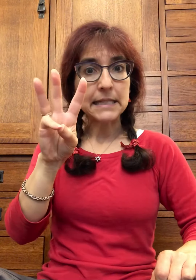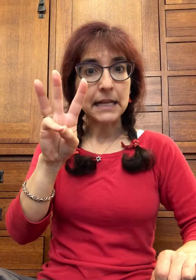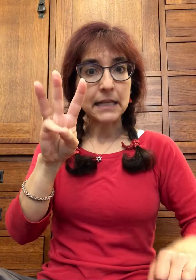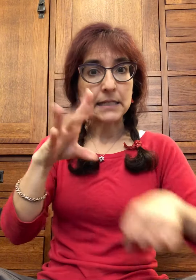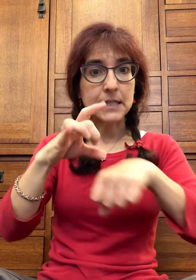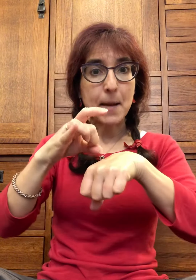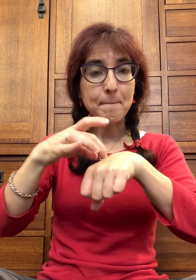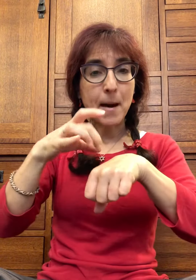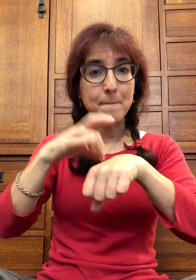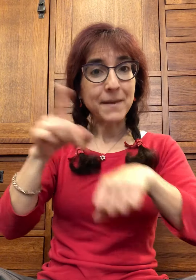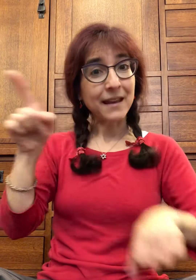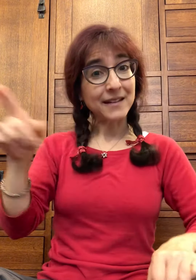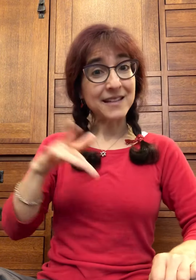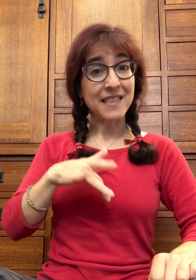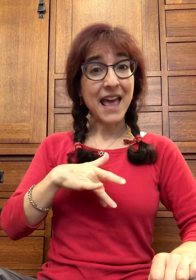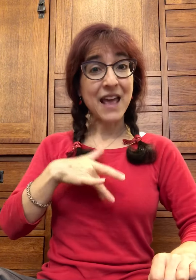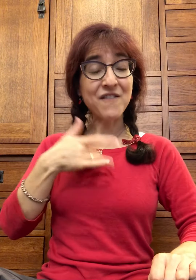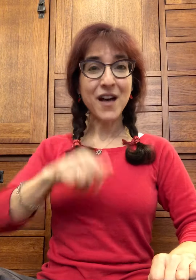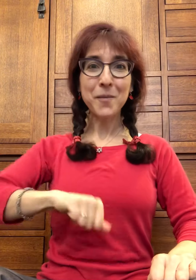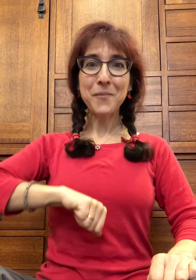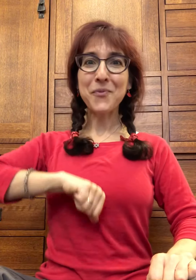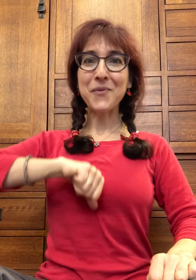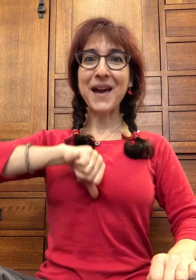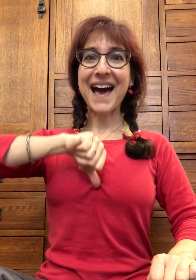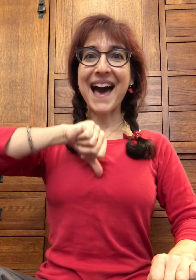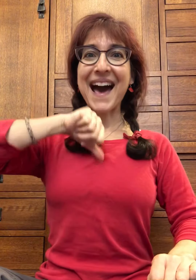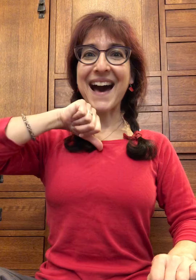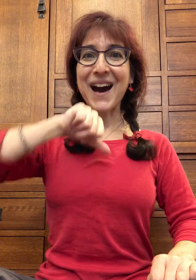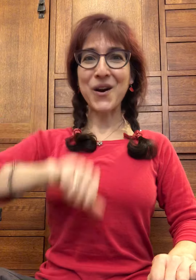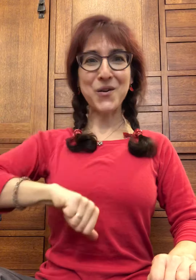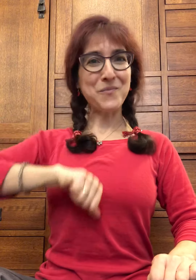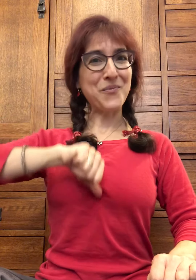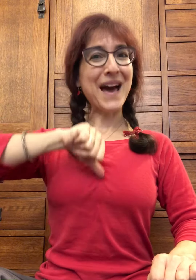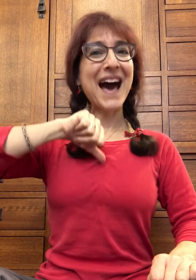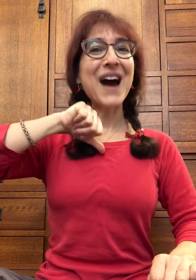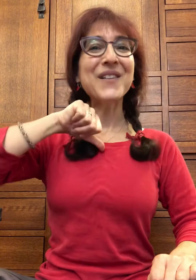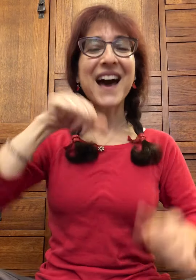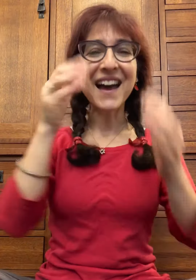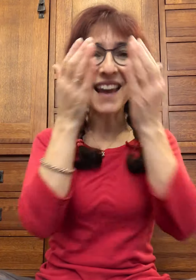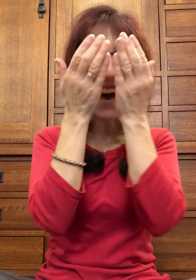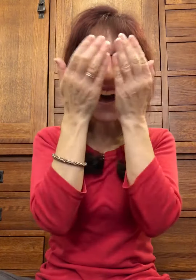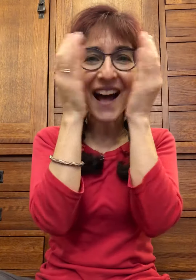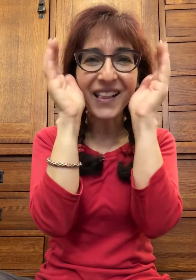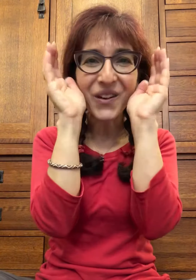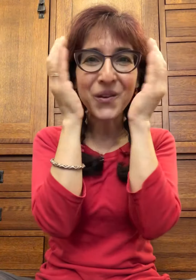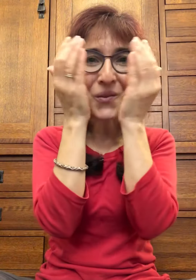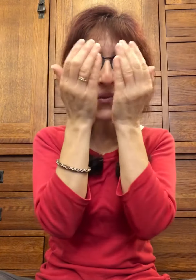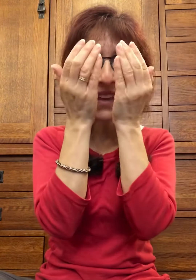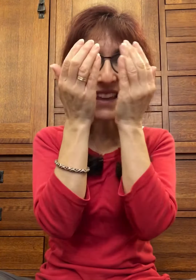Six pumpkins, they felt proud, proud on